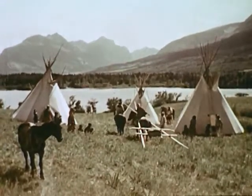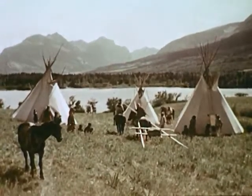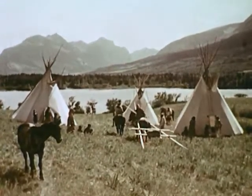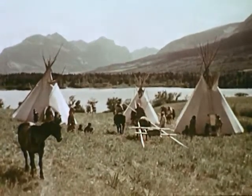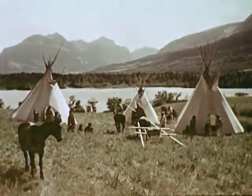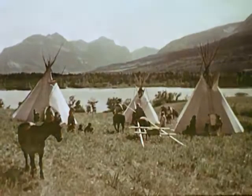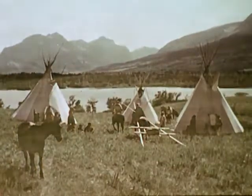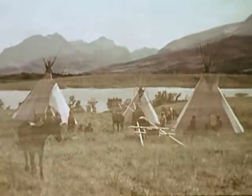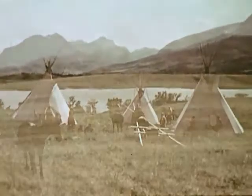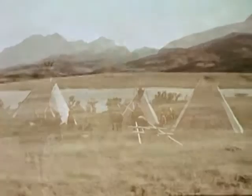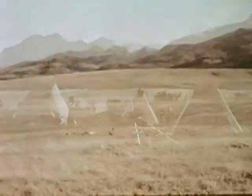language.